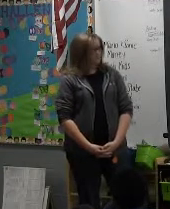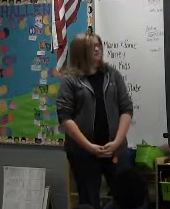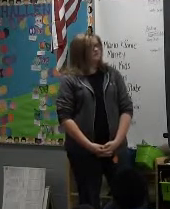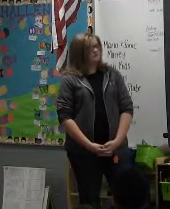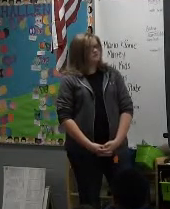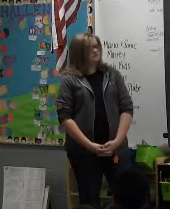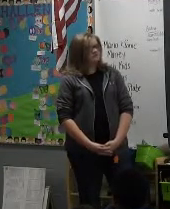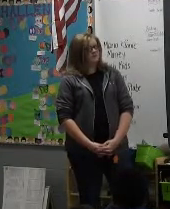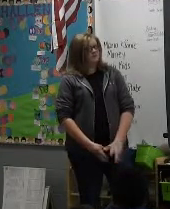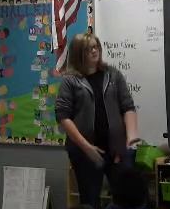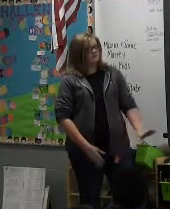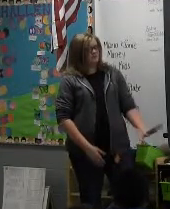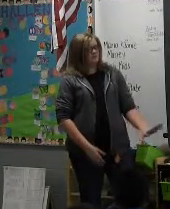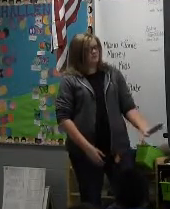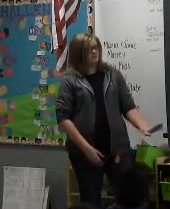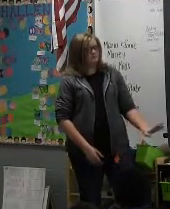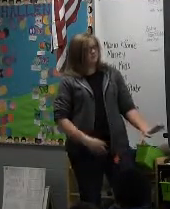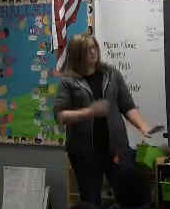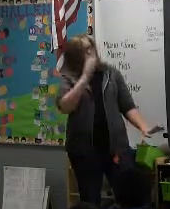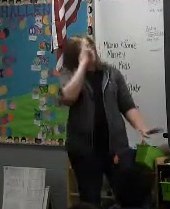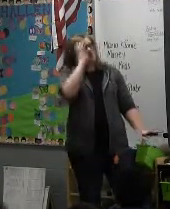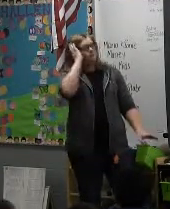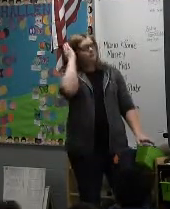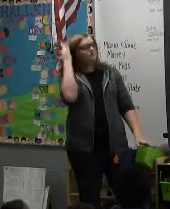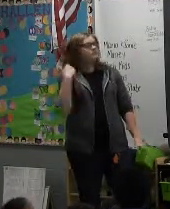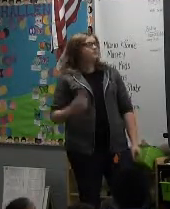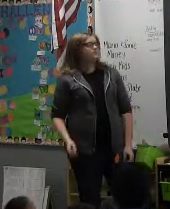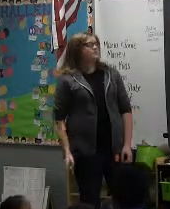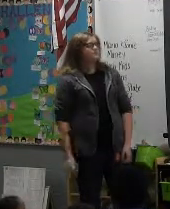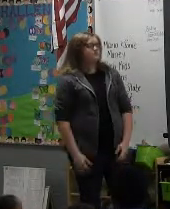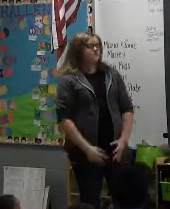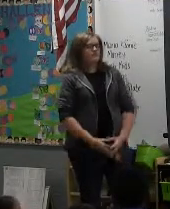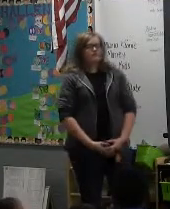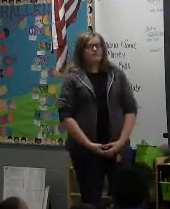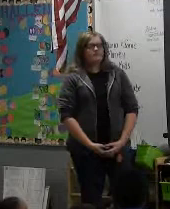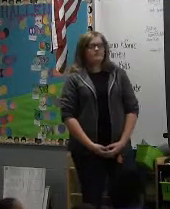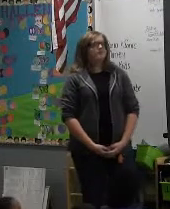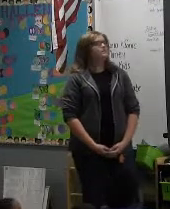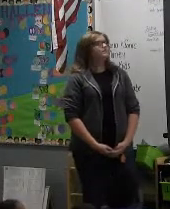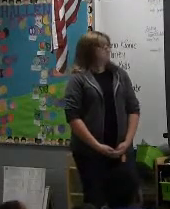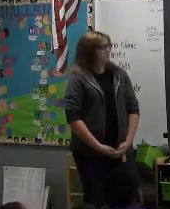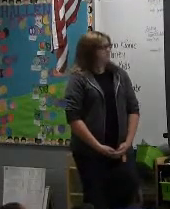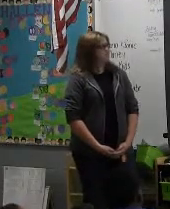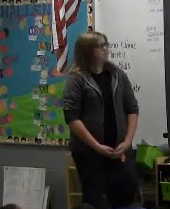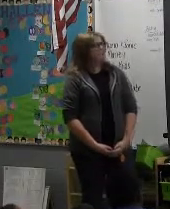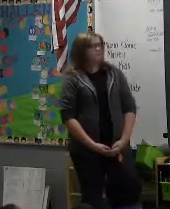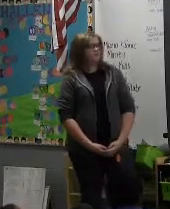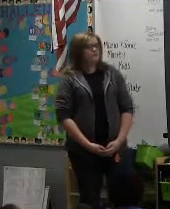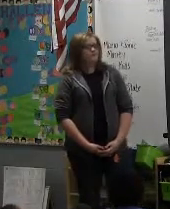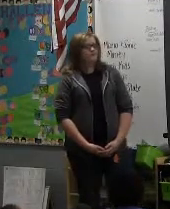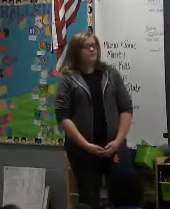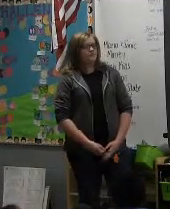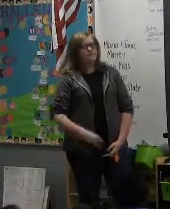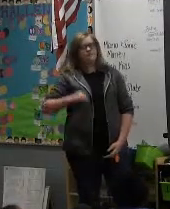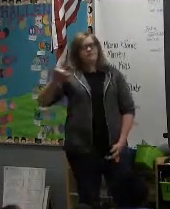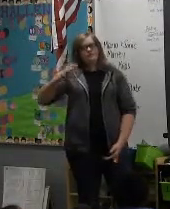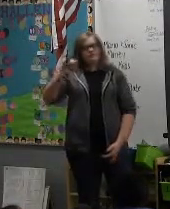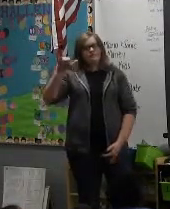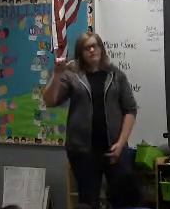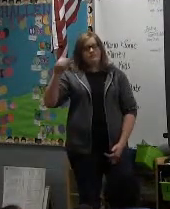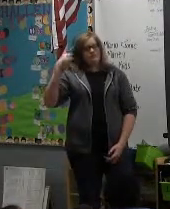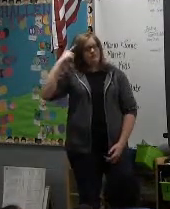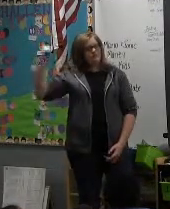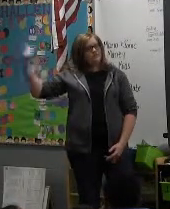okay? So I want you following her. You follow Miss Byks and you listen to me. So the name of her story is called